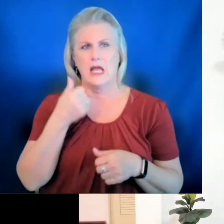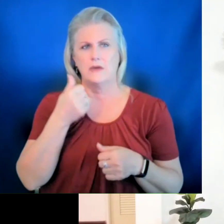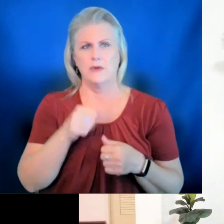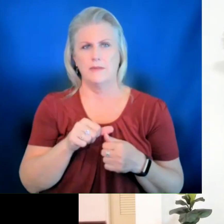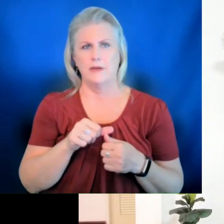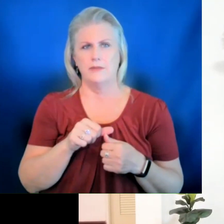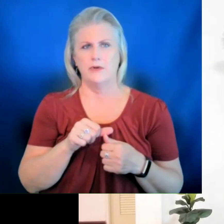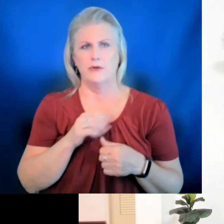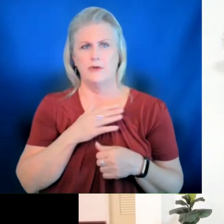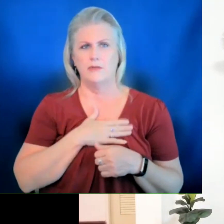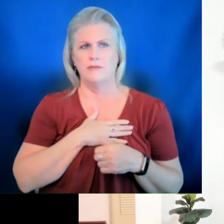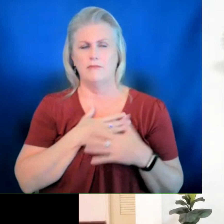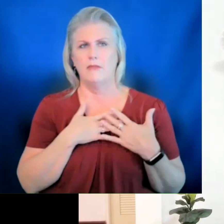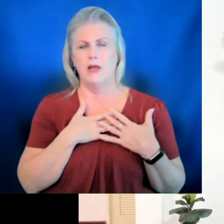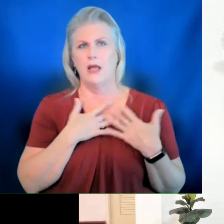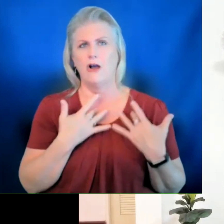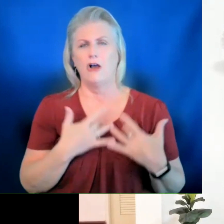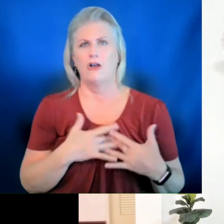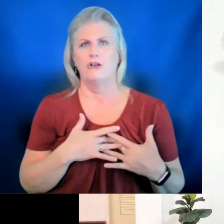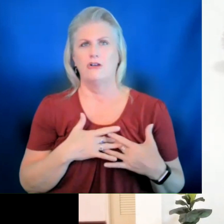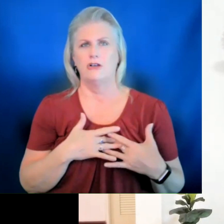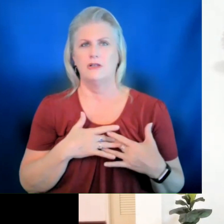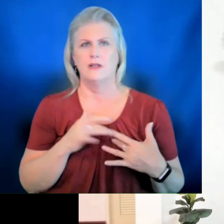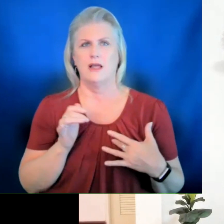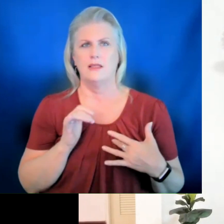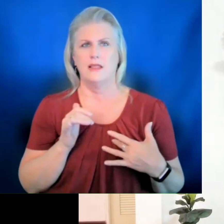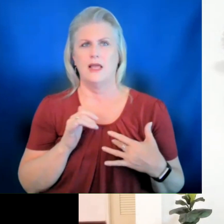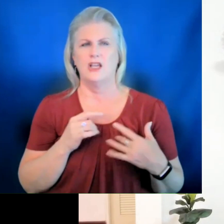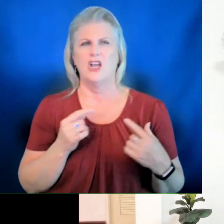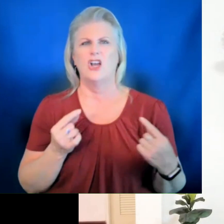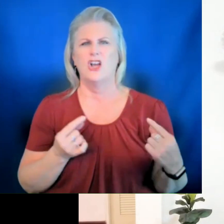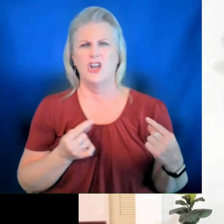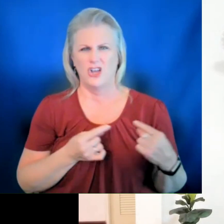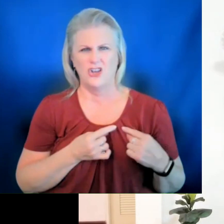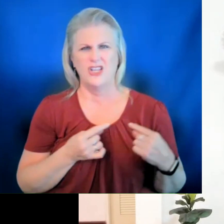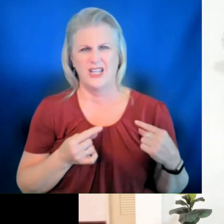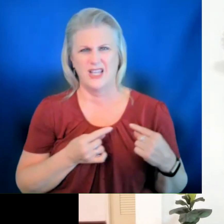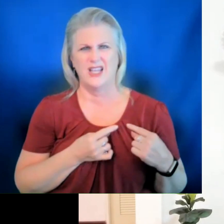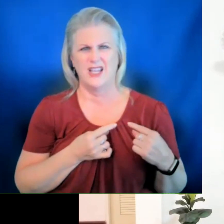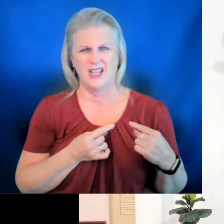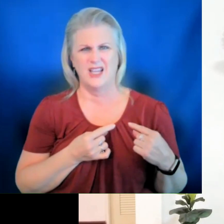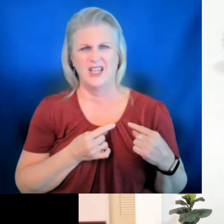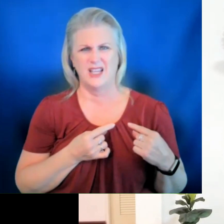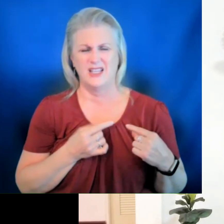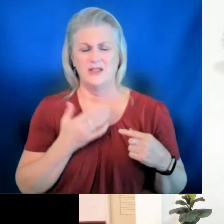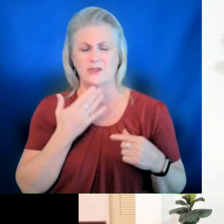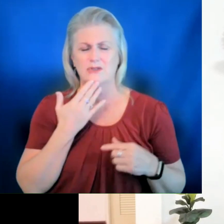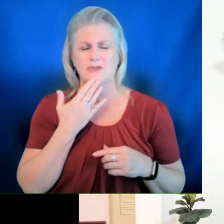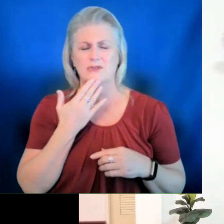days, I remember my heart like